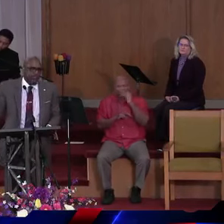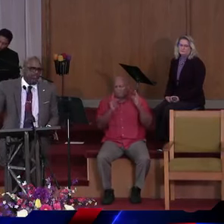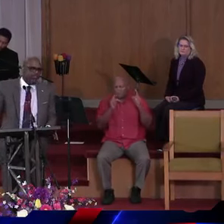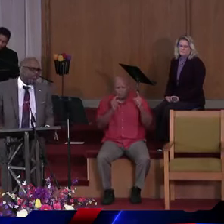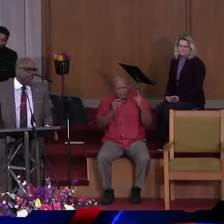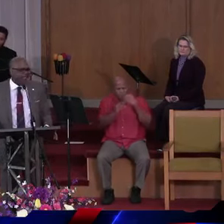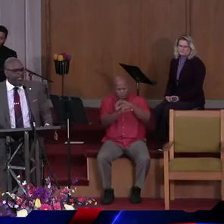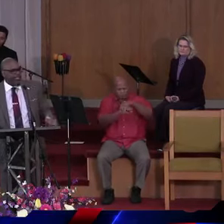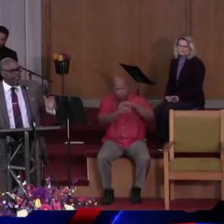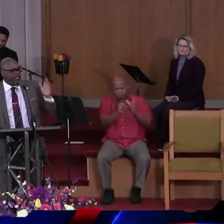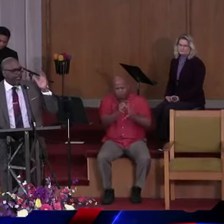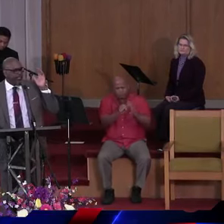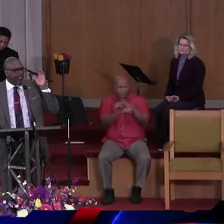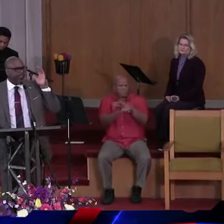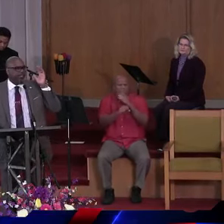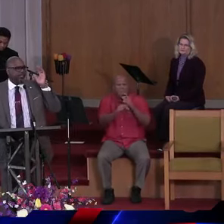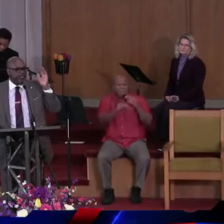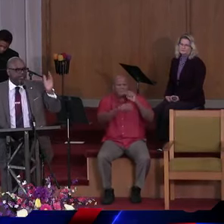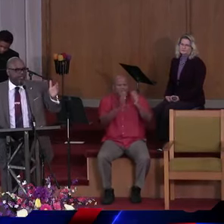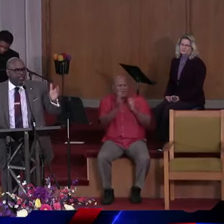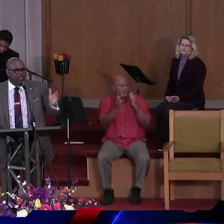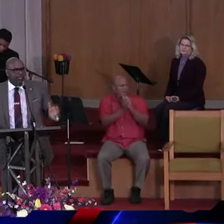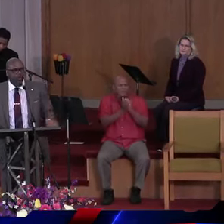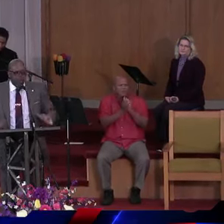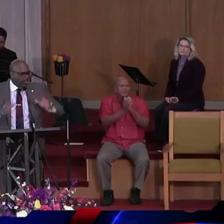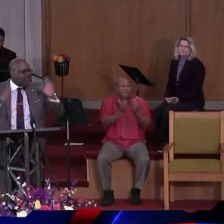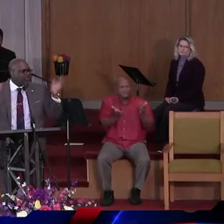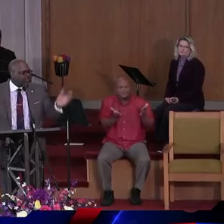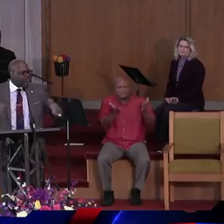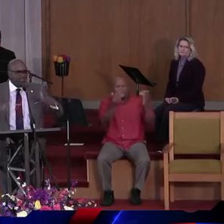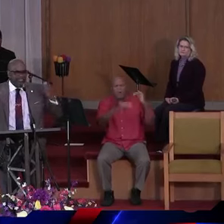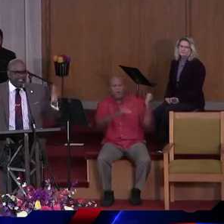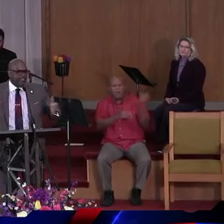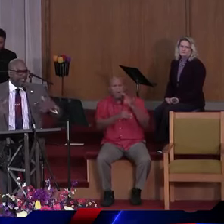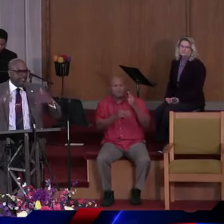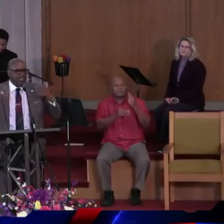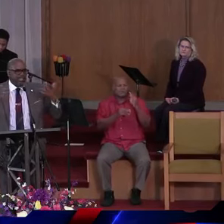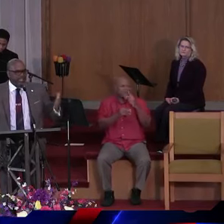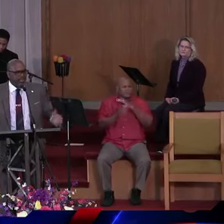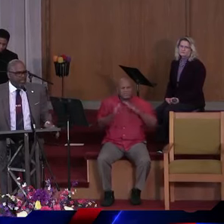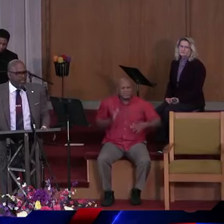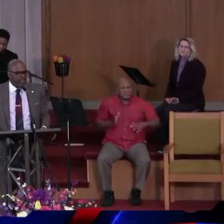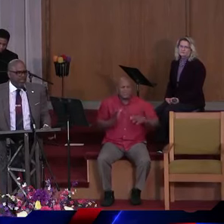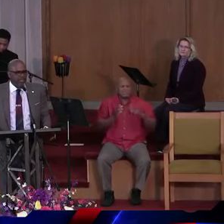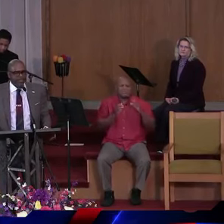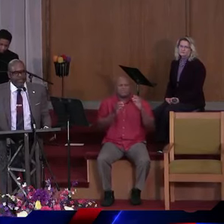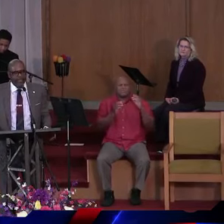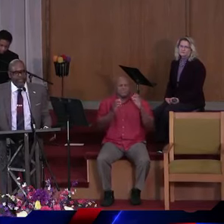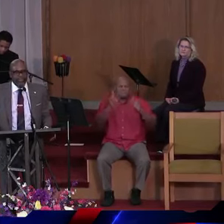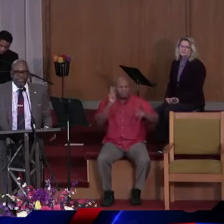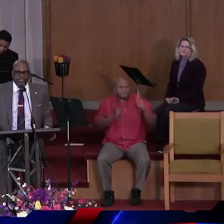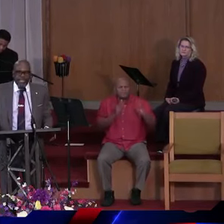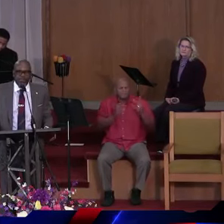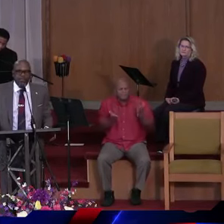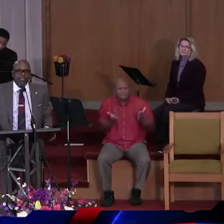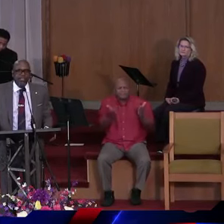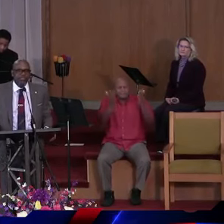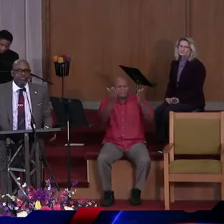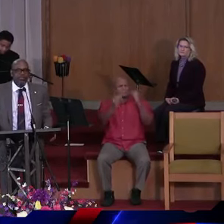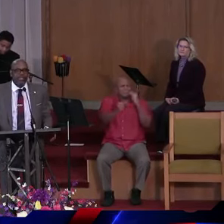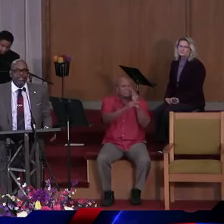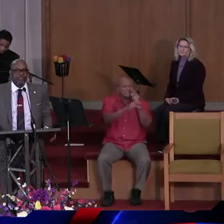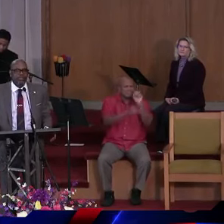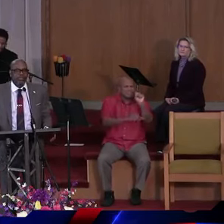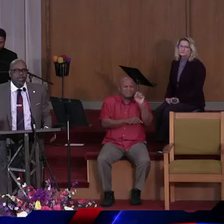up Sister McNeely. We lift up Sister, all of our sisters and saints, and Sister Samuel, and